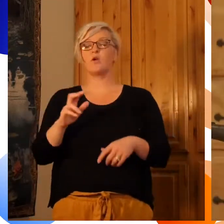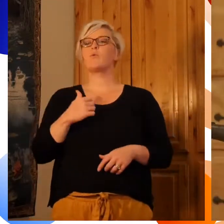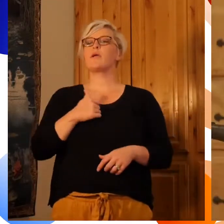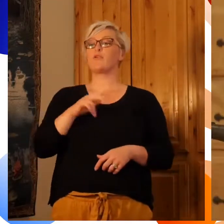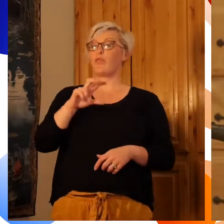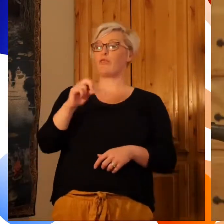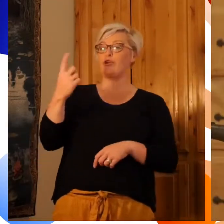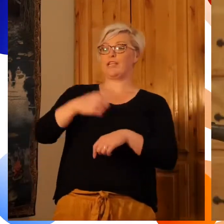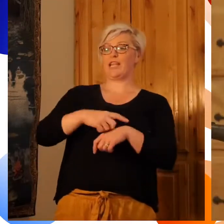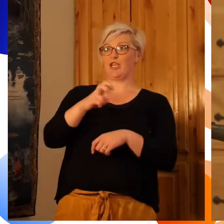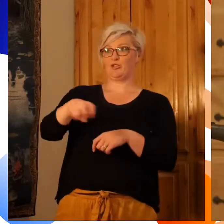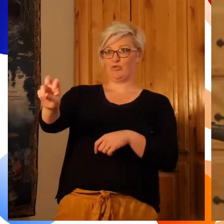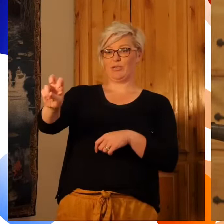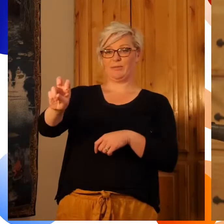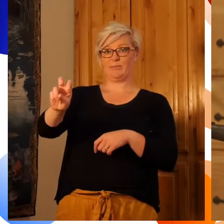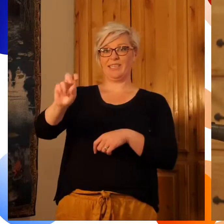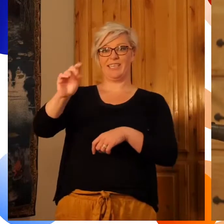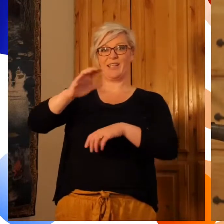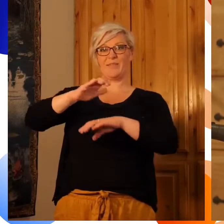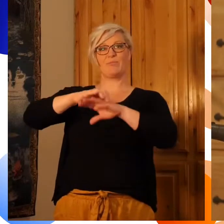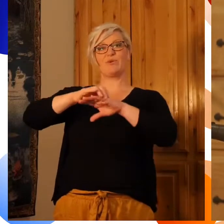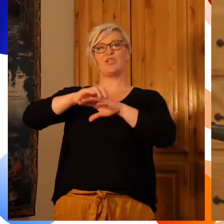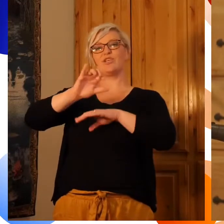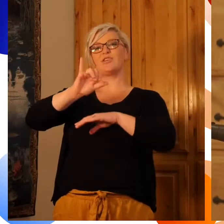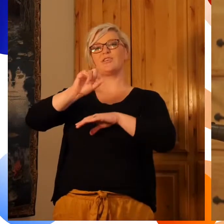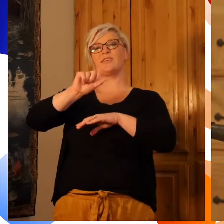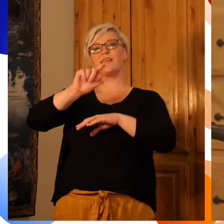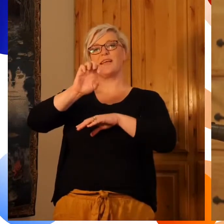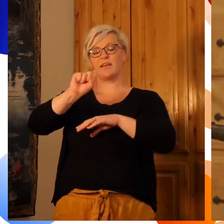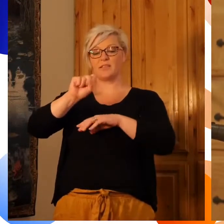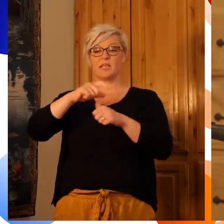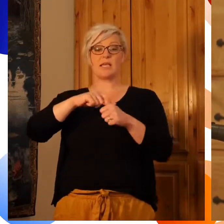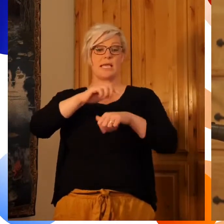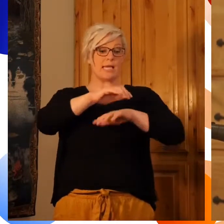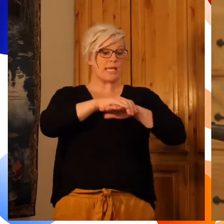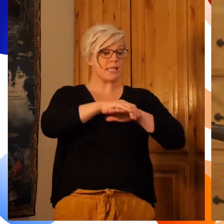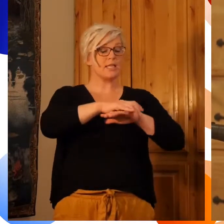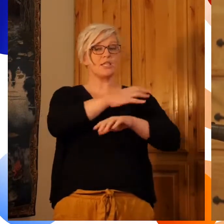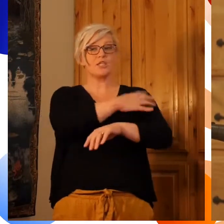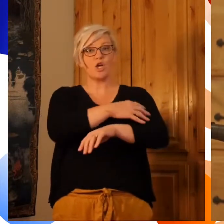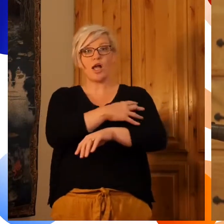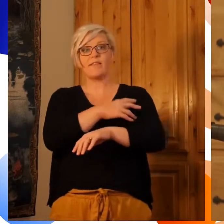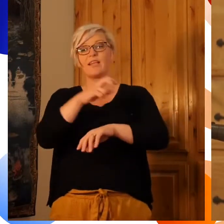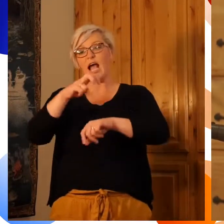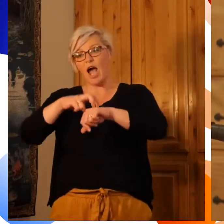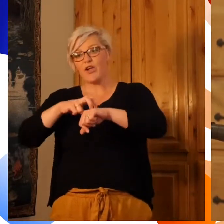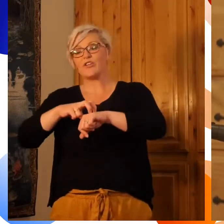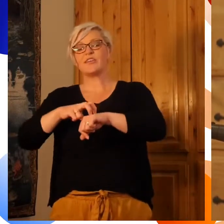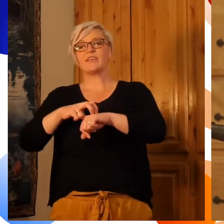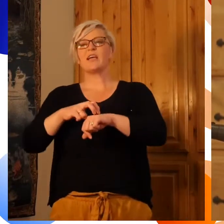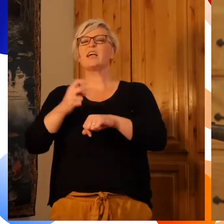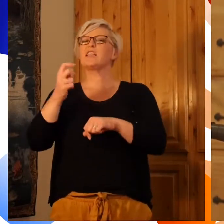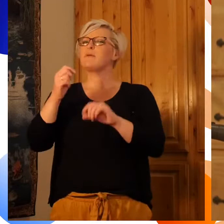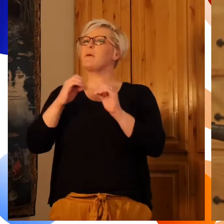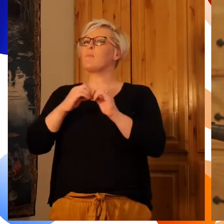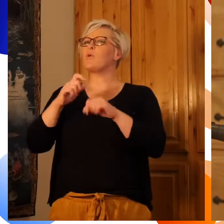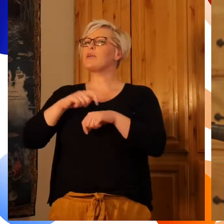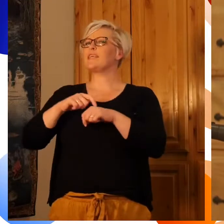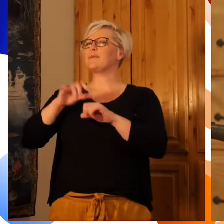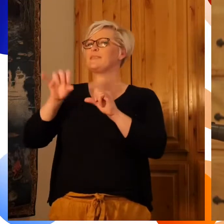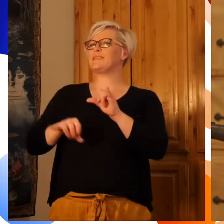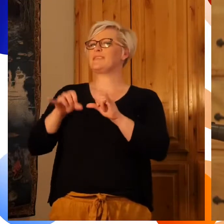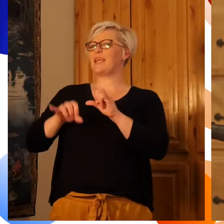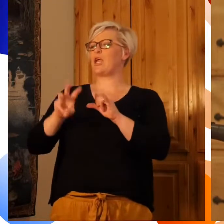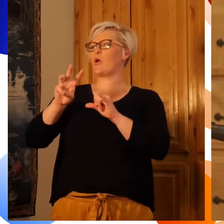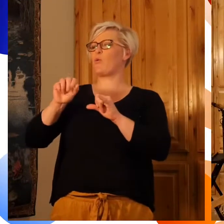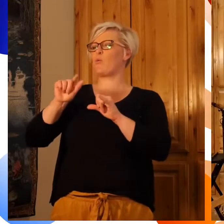Isles, and we were in England, Scotland, Ireland. We spent a little more time in Wales, where Dave mentioned that we went